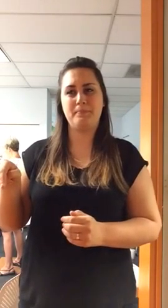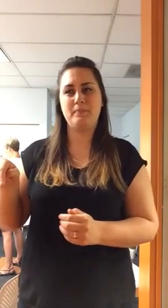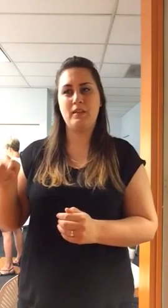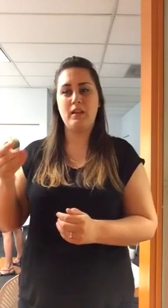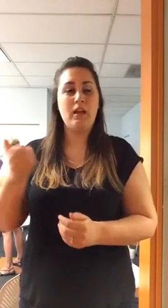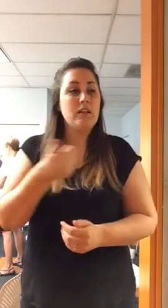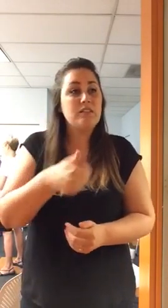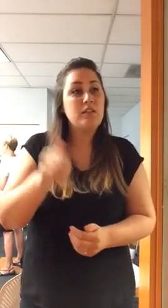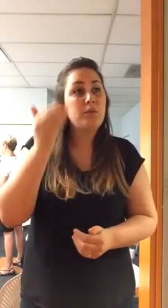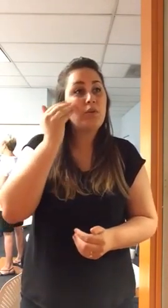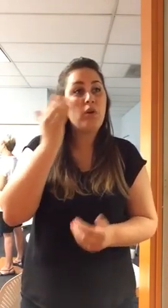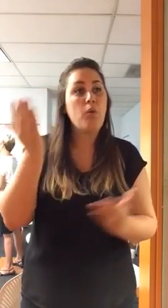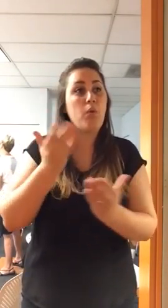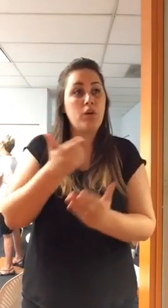grow up?